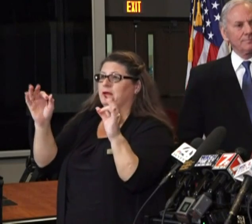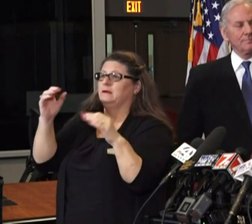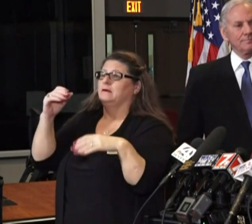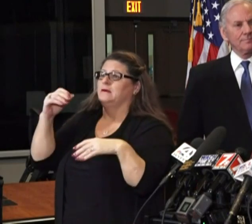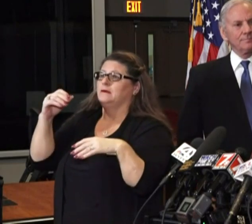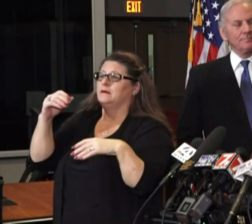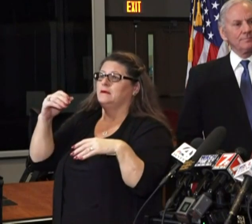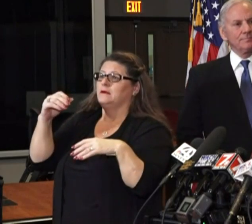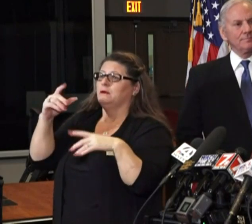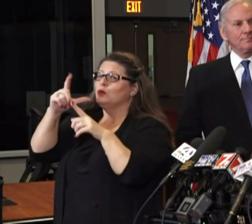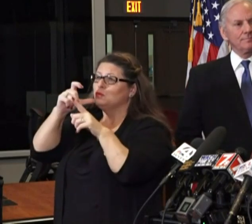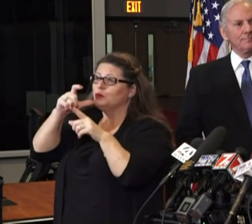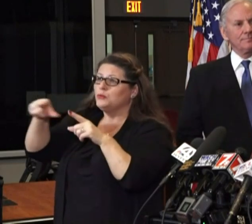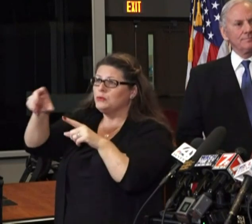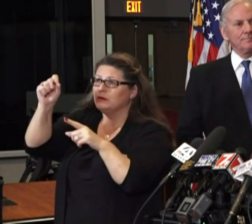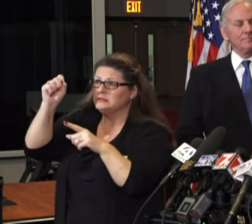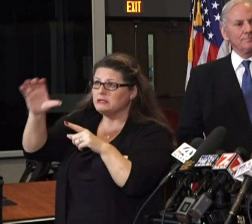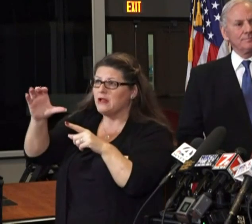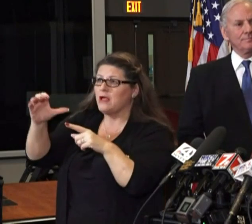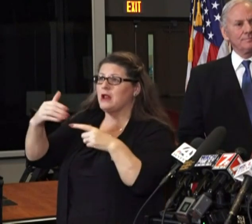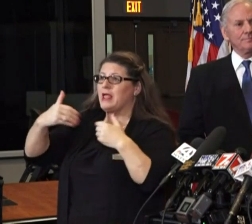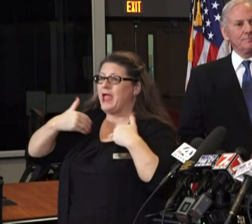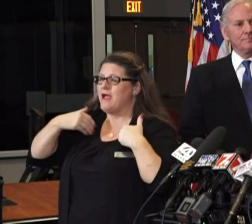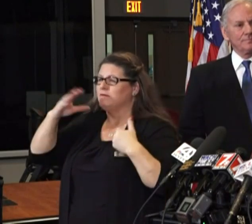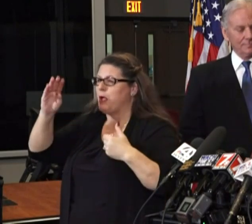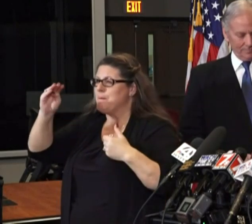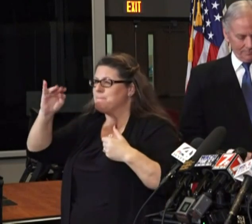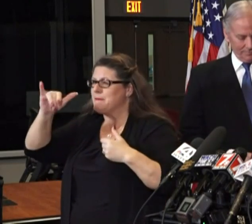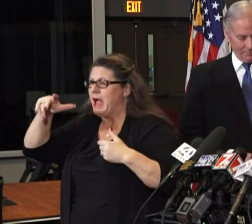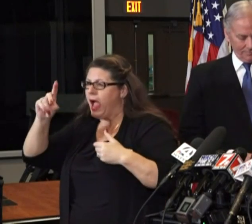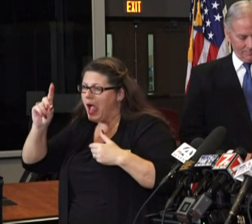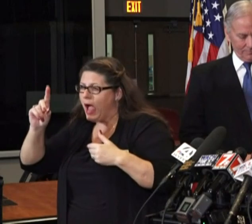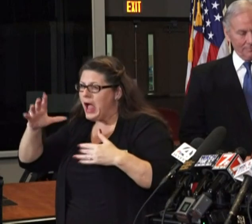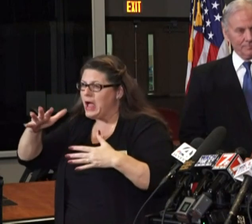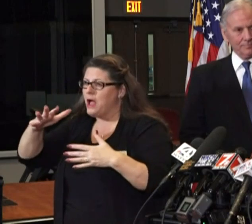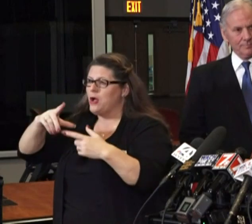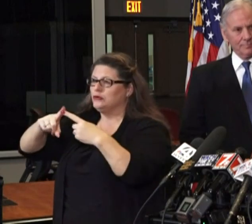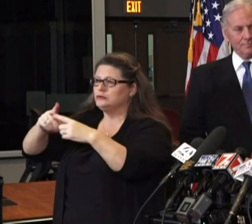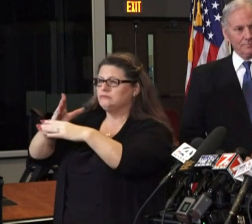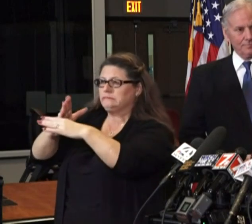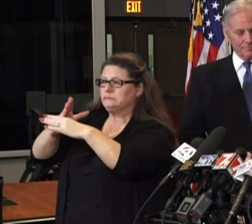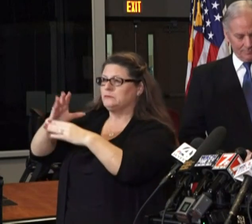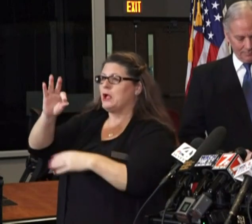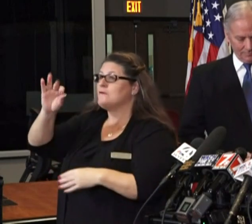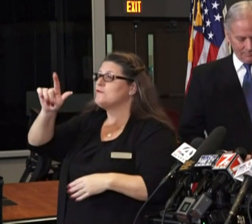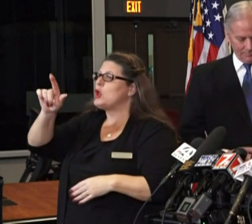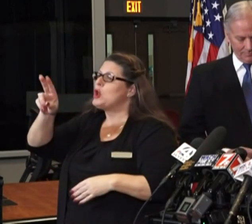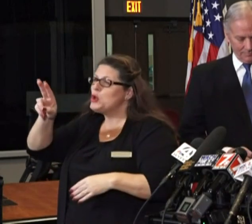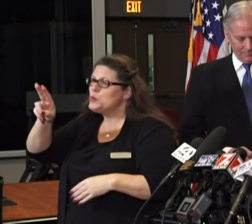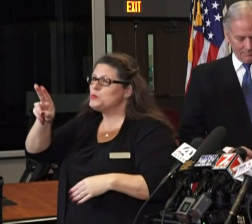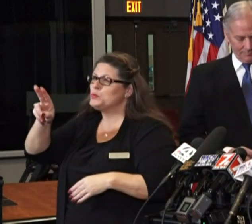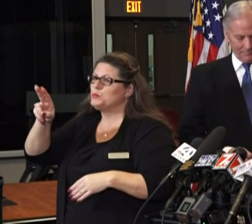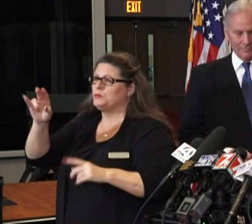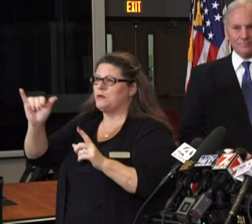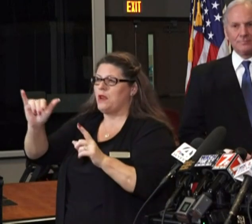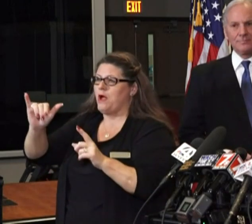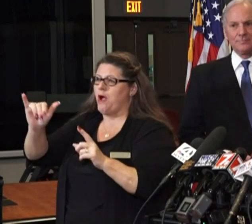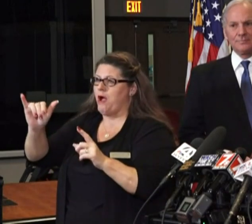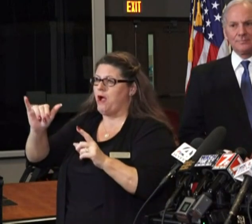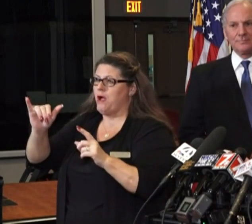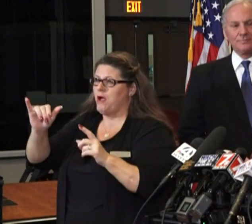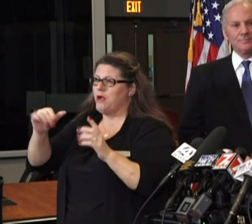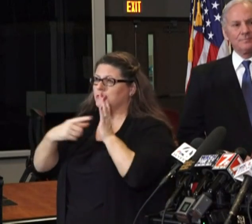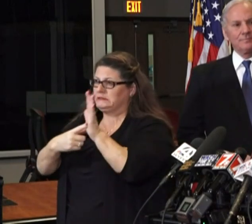Carolina experiencing mild to moderate flu-like symptoms. Simply sign on to